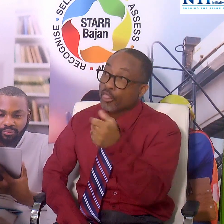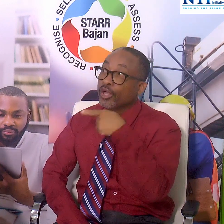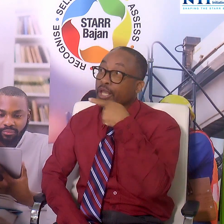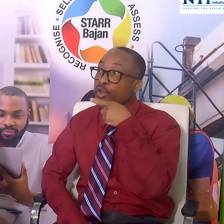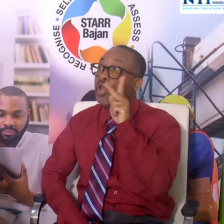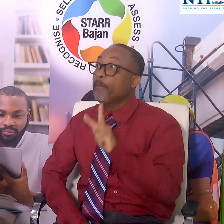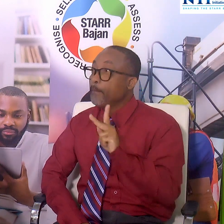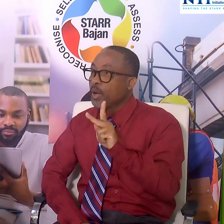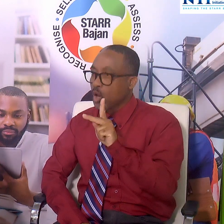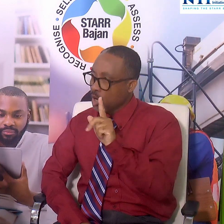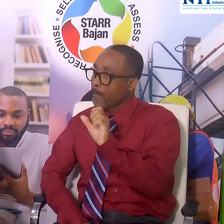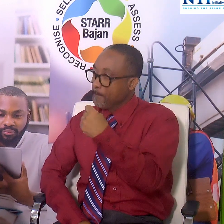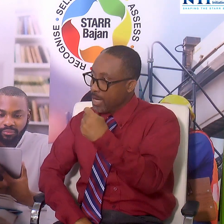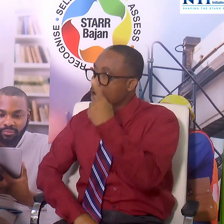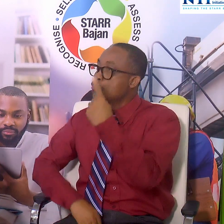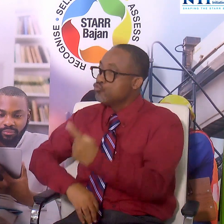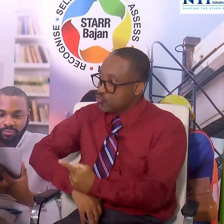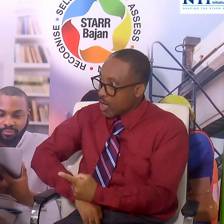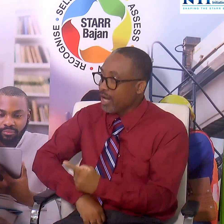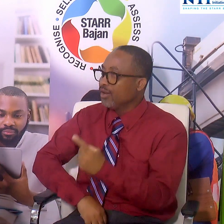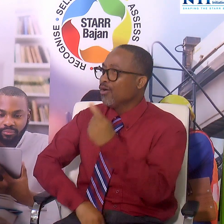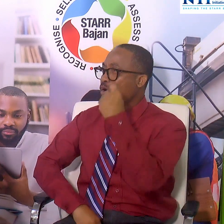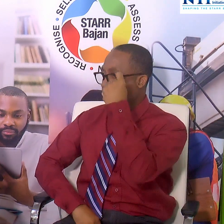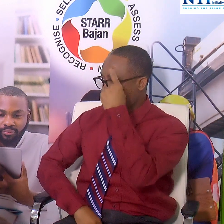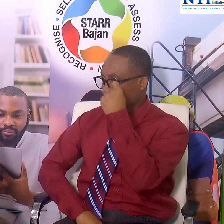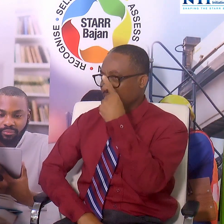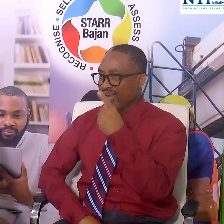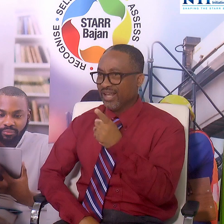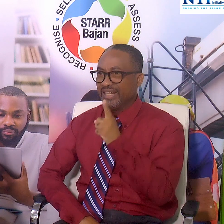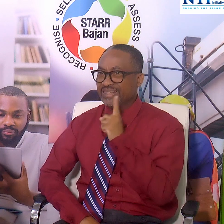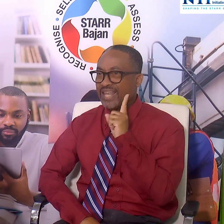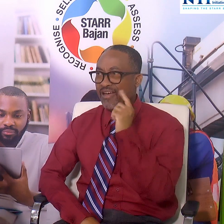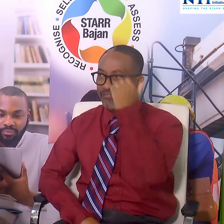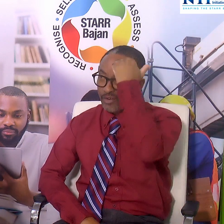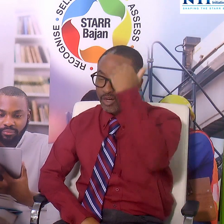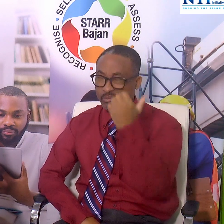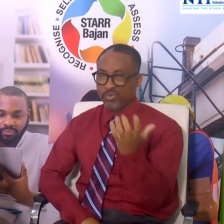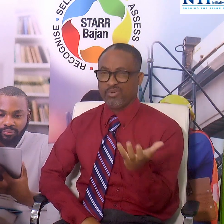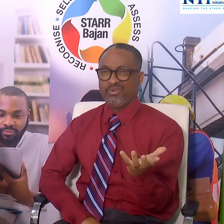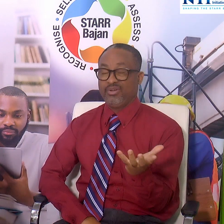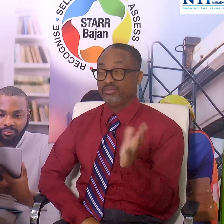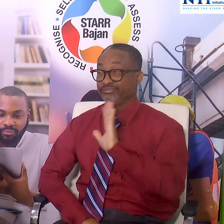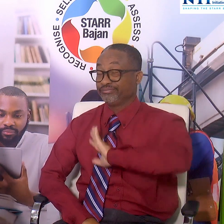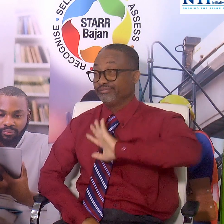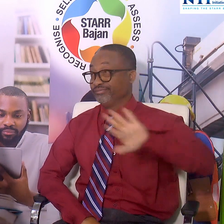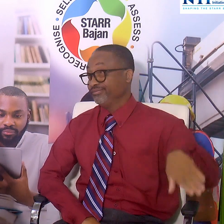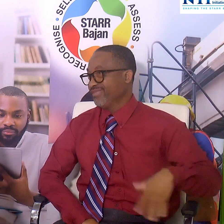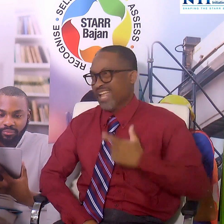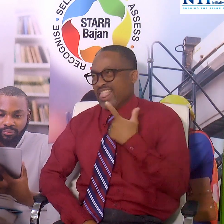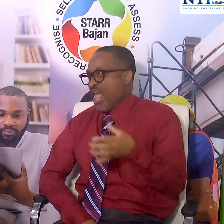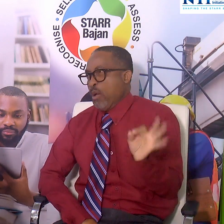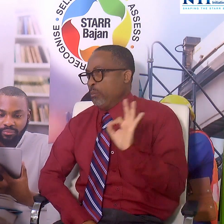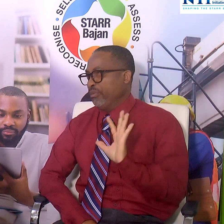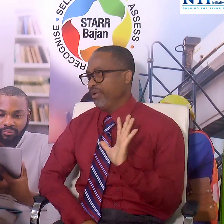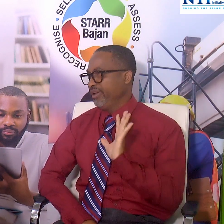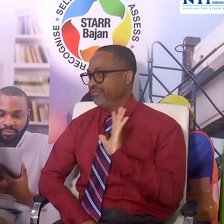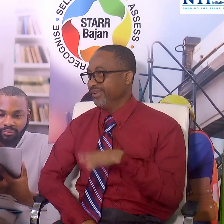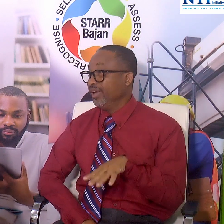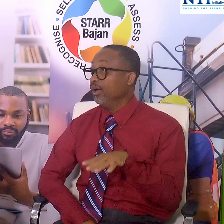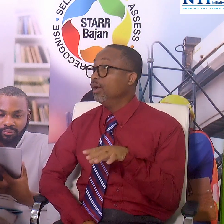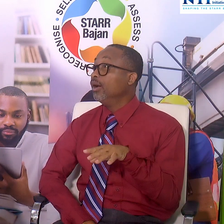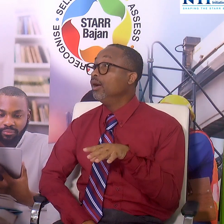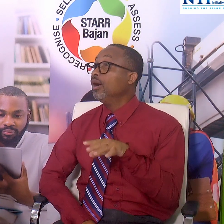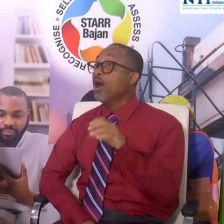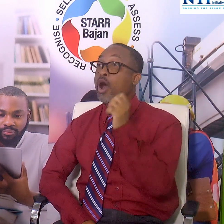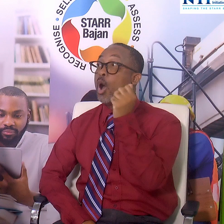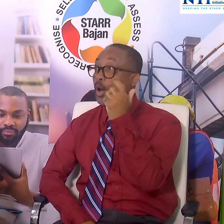people understand that you say deaf when you're speaking about us, but deaf and dumb, mixing